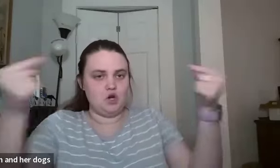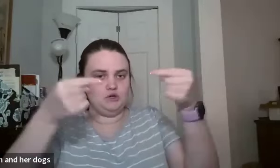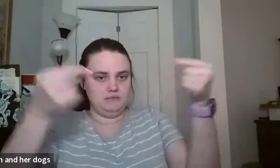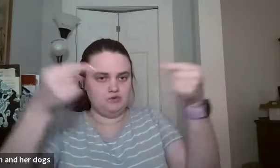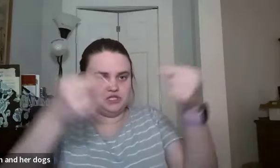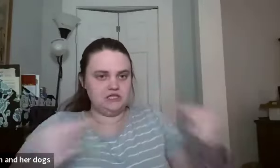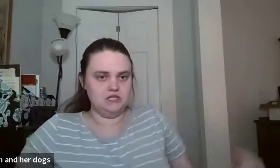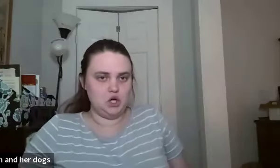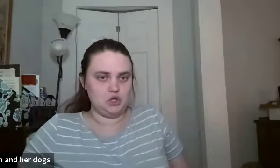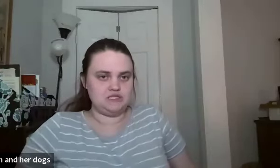hurting motion. Hurt.